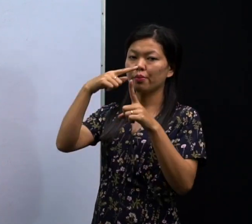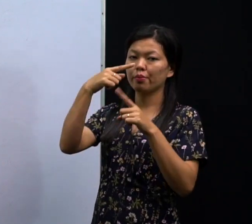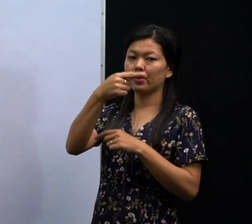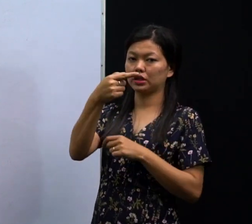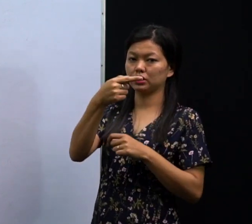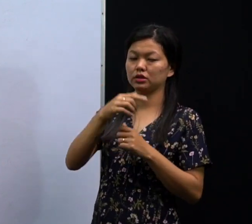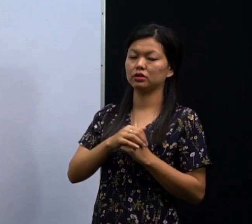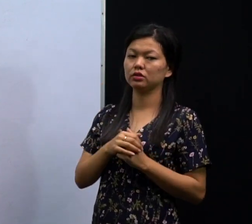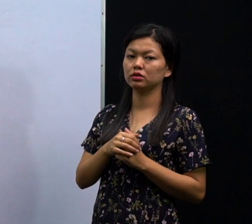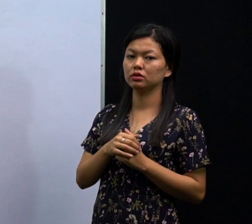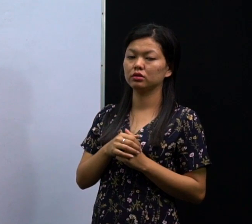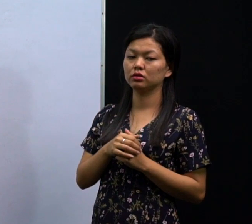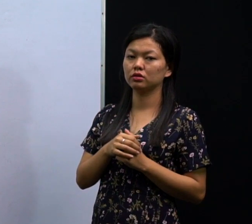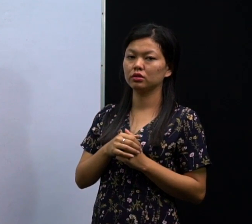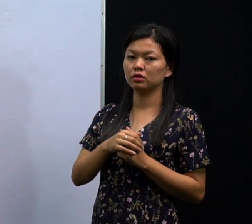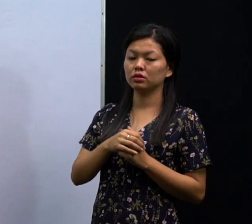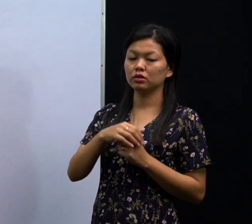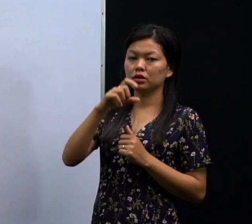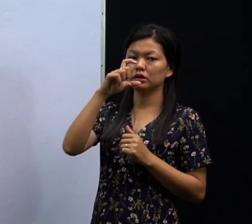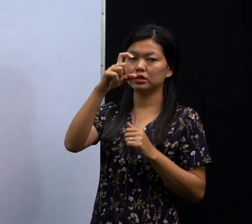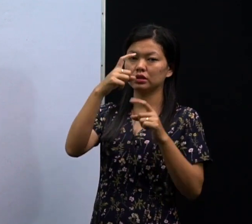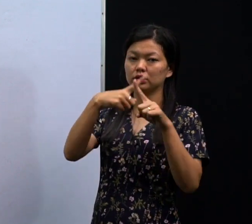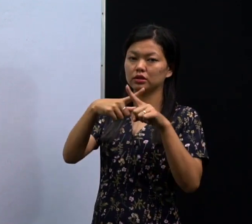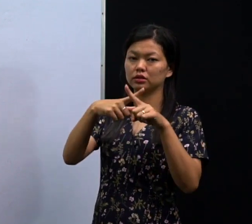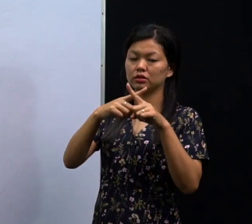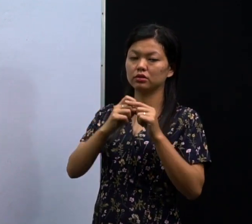minus say cx,